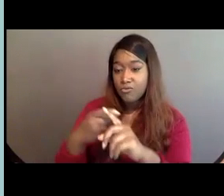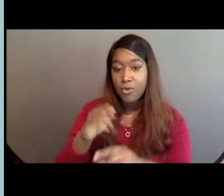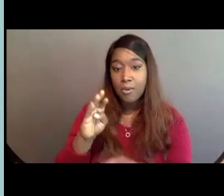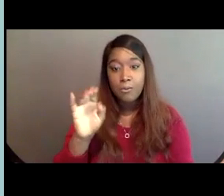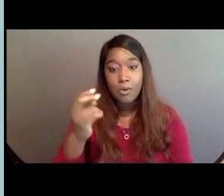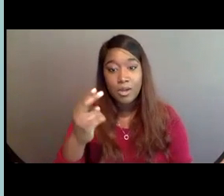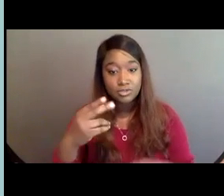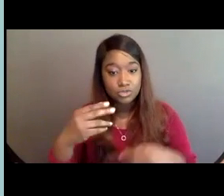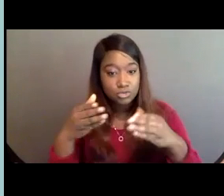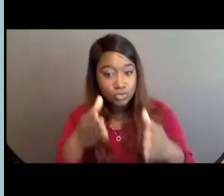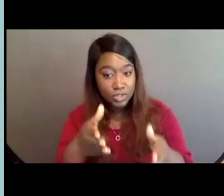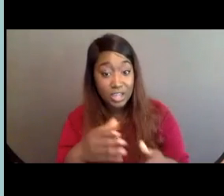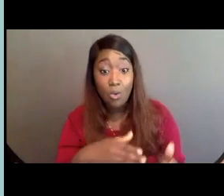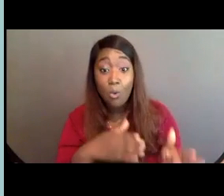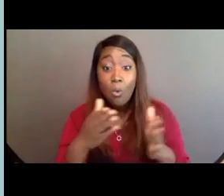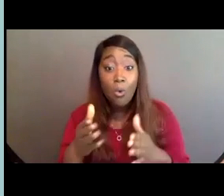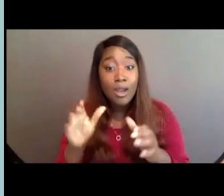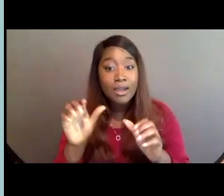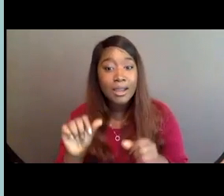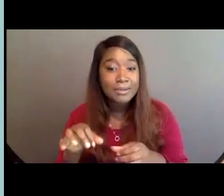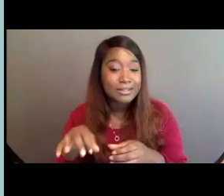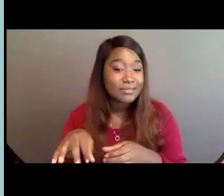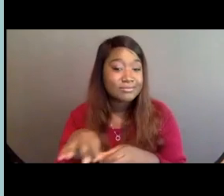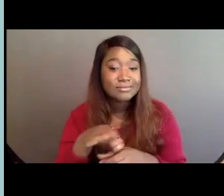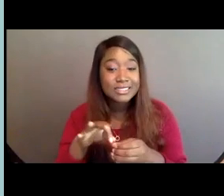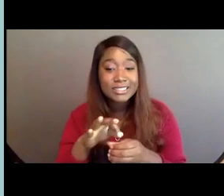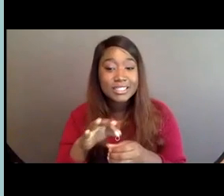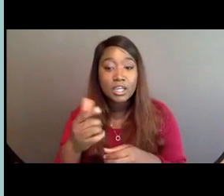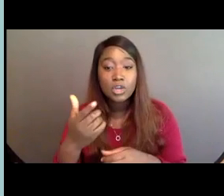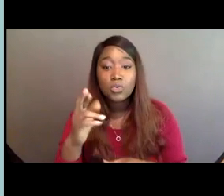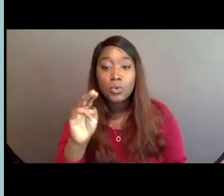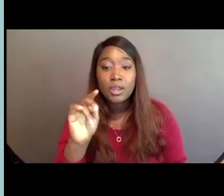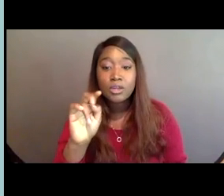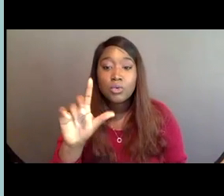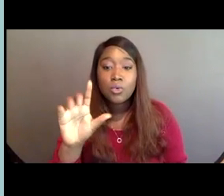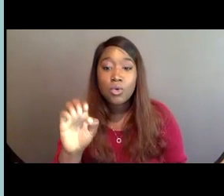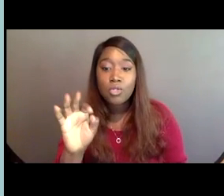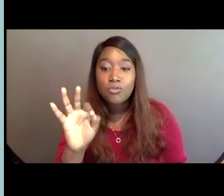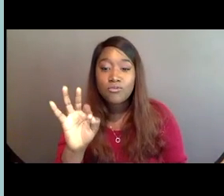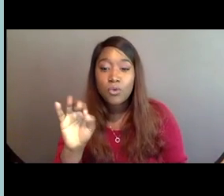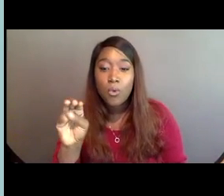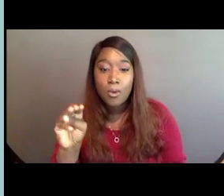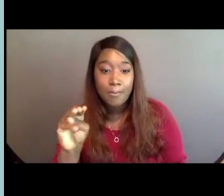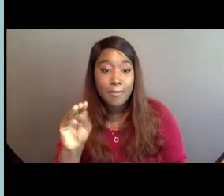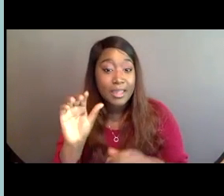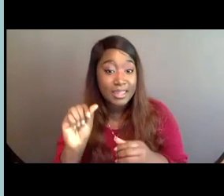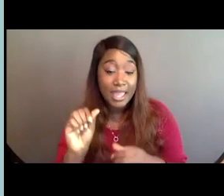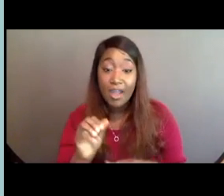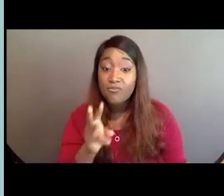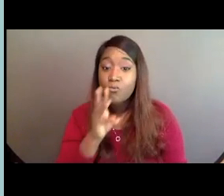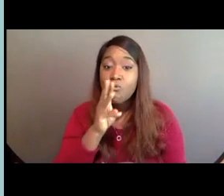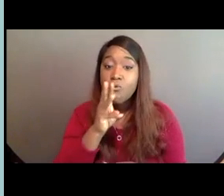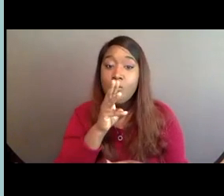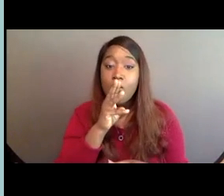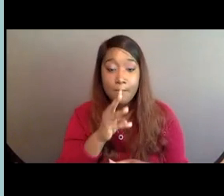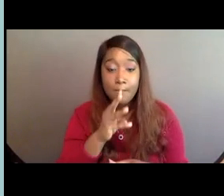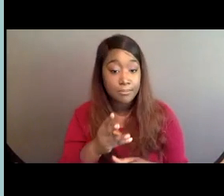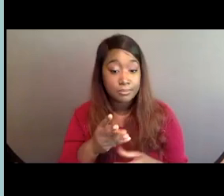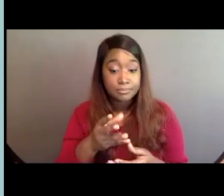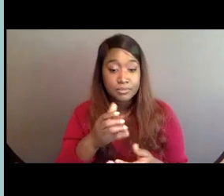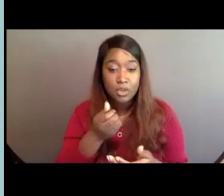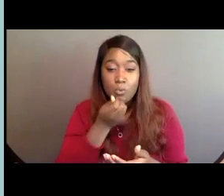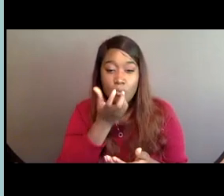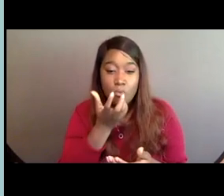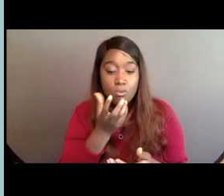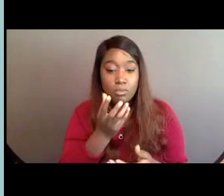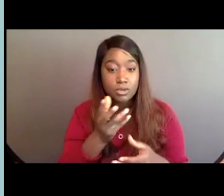cooked down and created into a granule form that can then be reconstituted in warm water, or in pill form, which